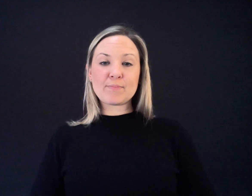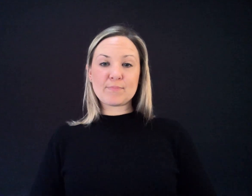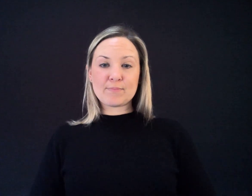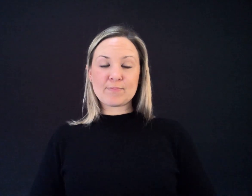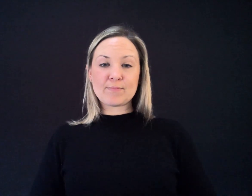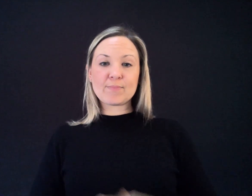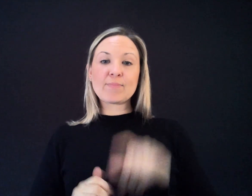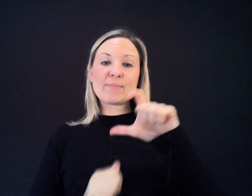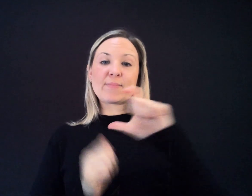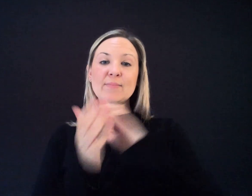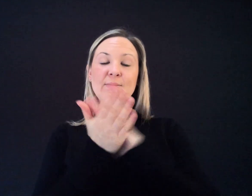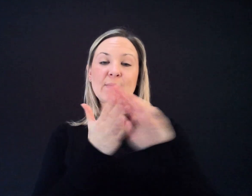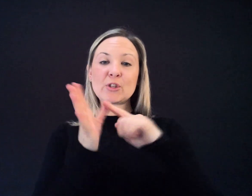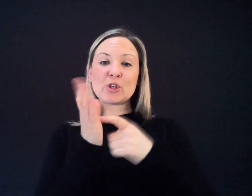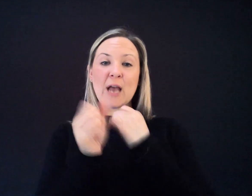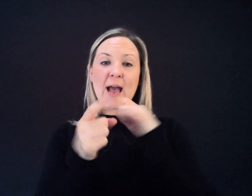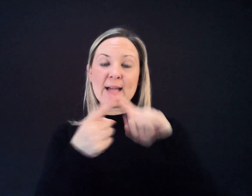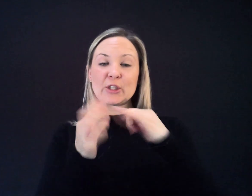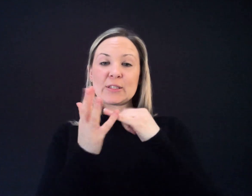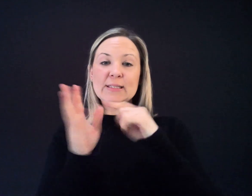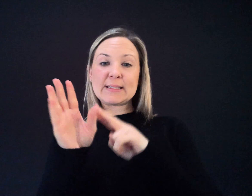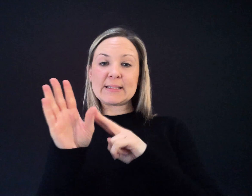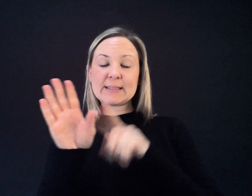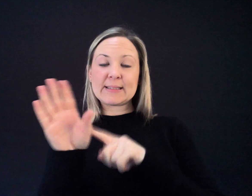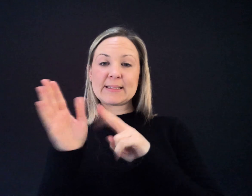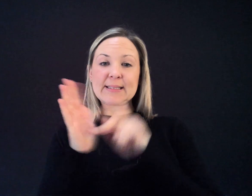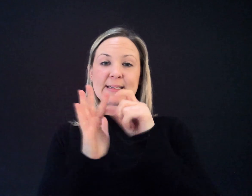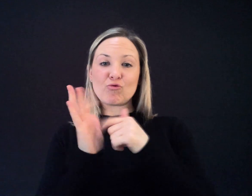Charge Syndrome Australasia Symposium.